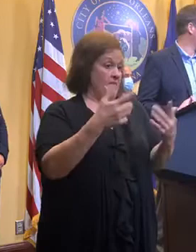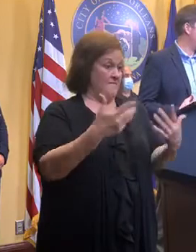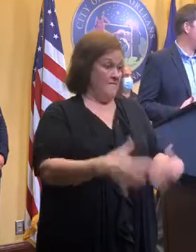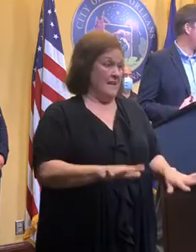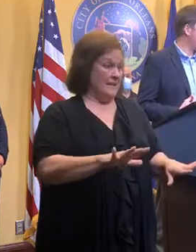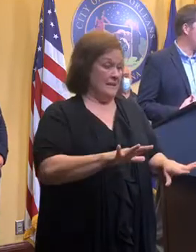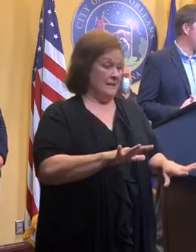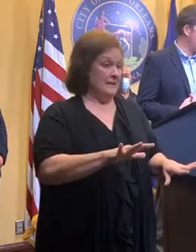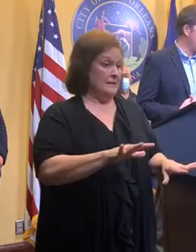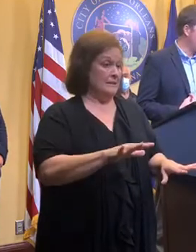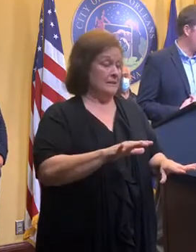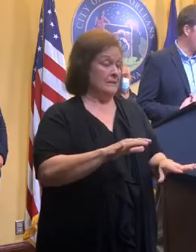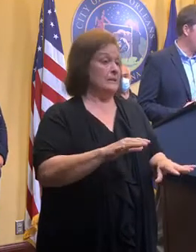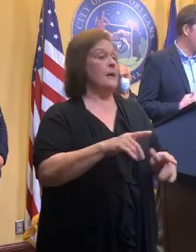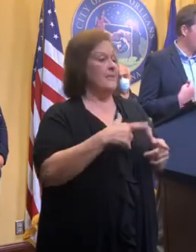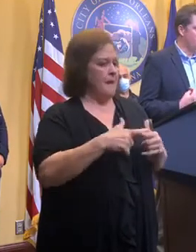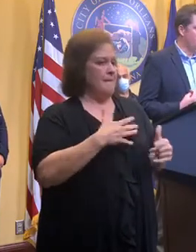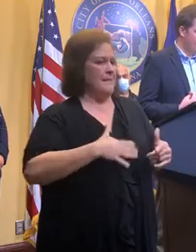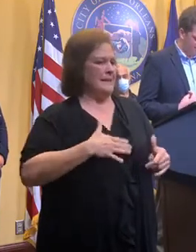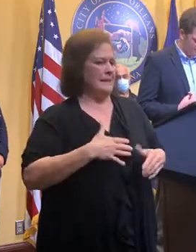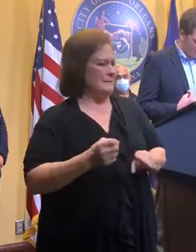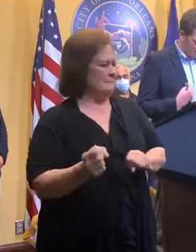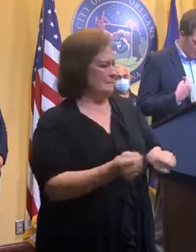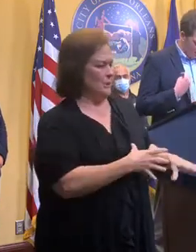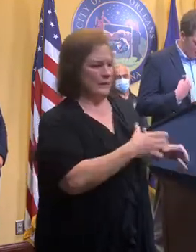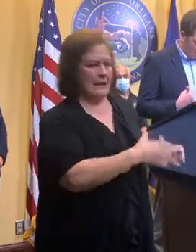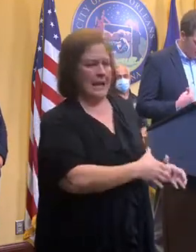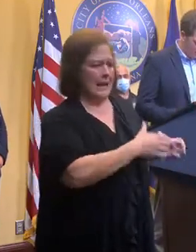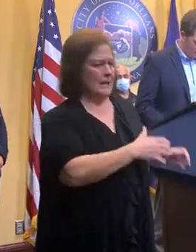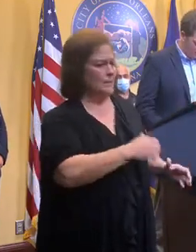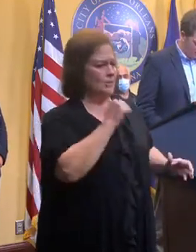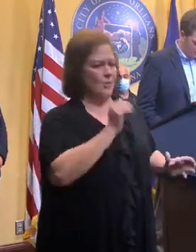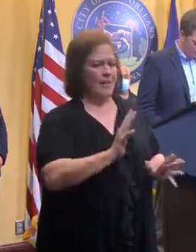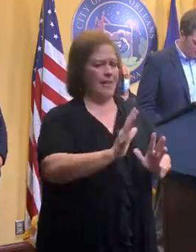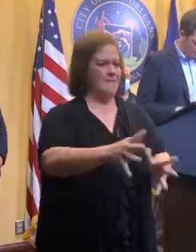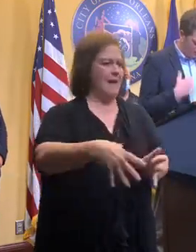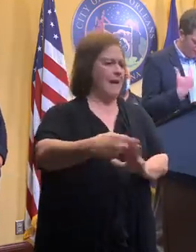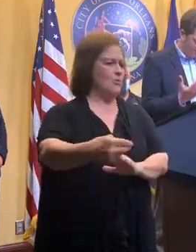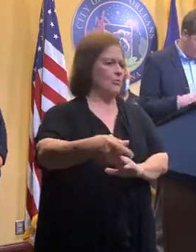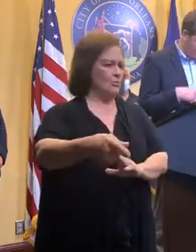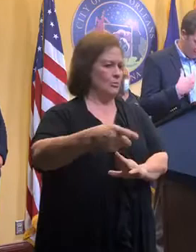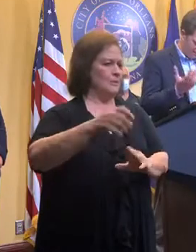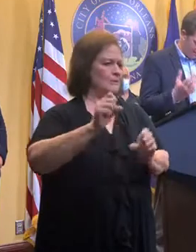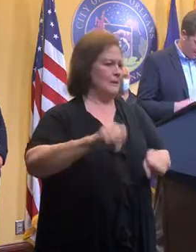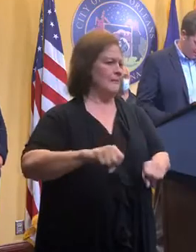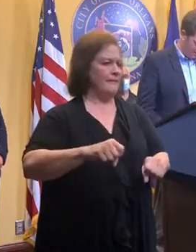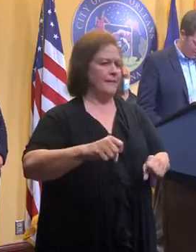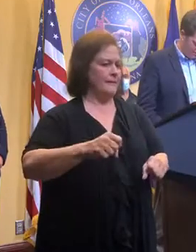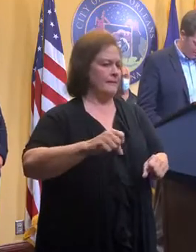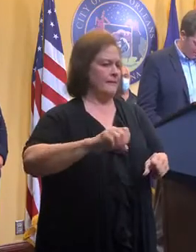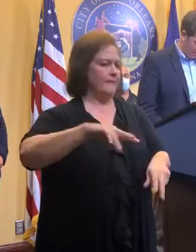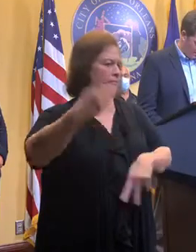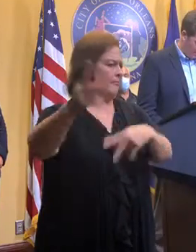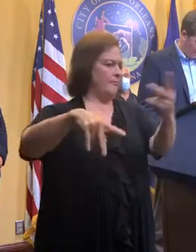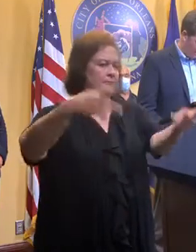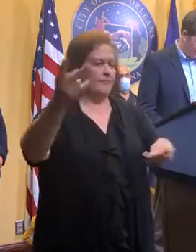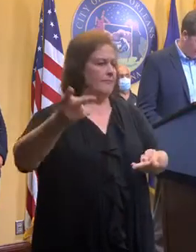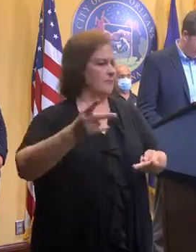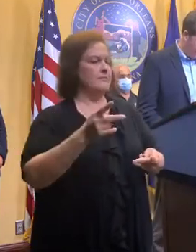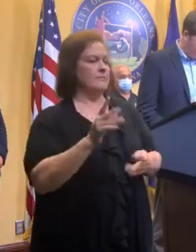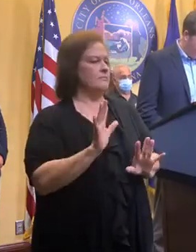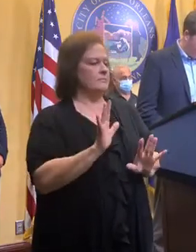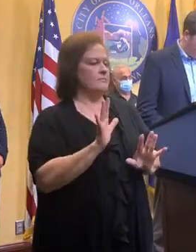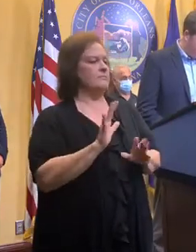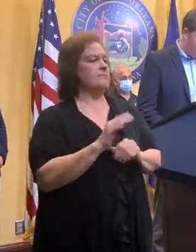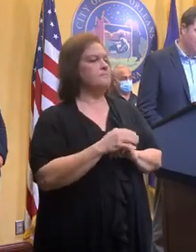try and bring your can in as quickly as possible. Don't leave your cans out for fear of them dumping and things going all over